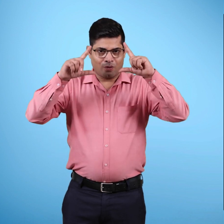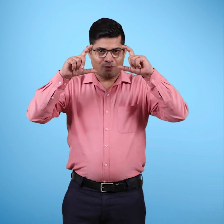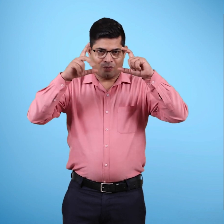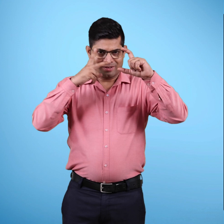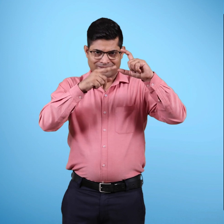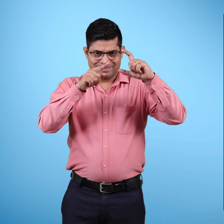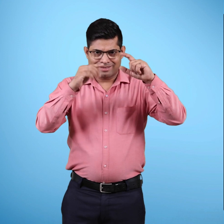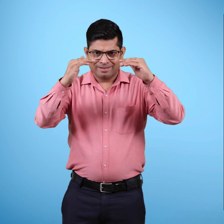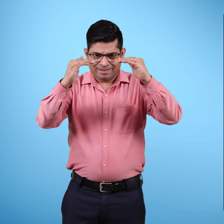Figure